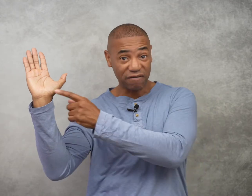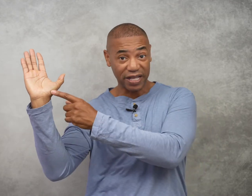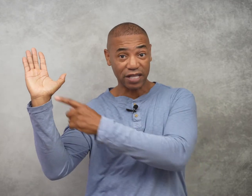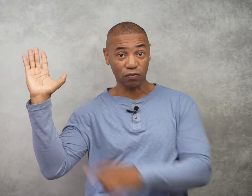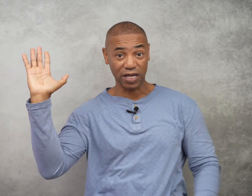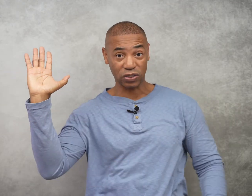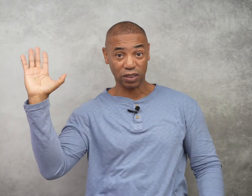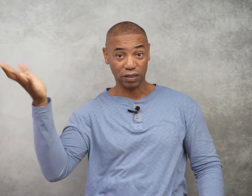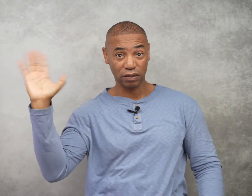at the wrist.